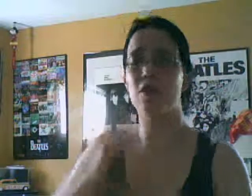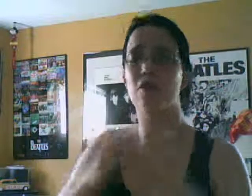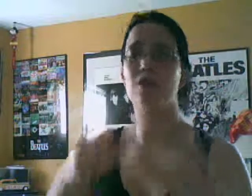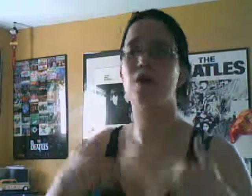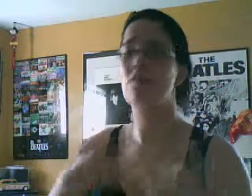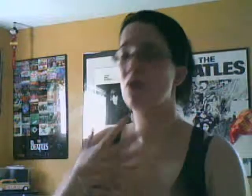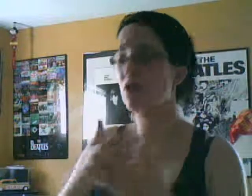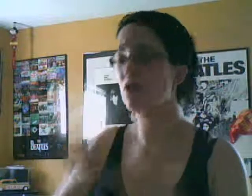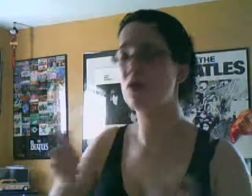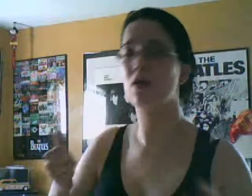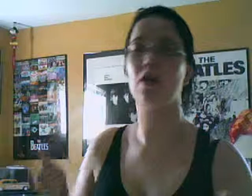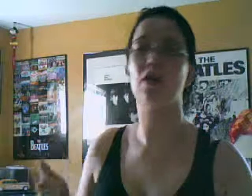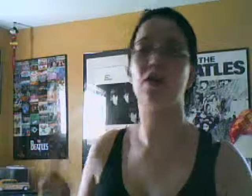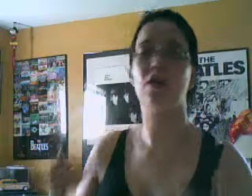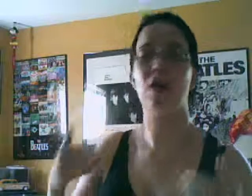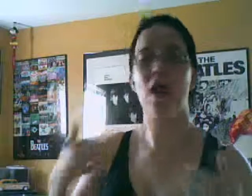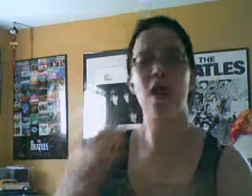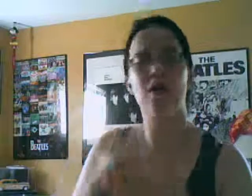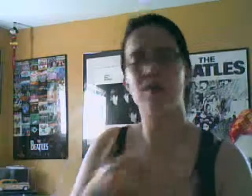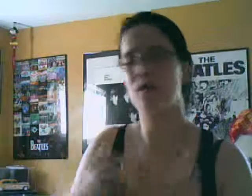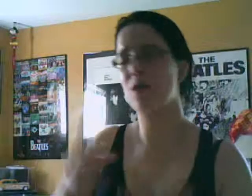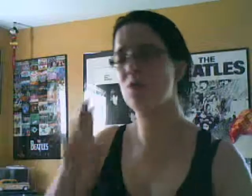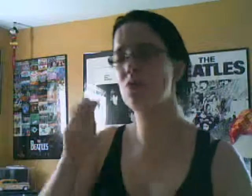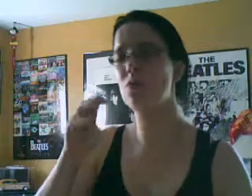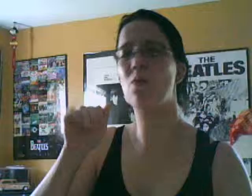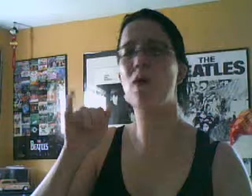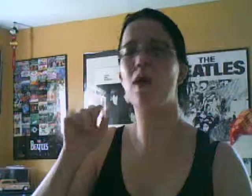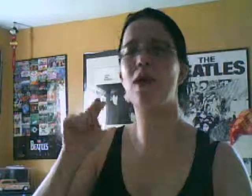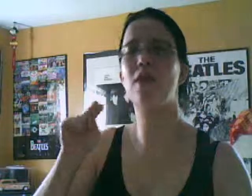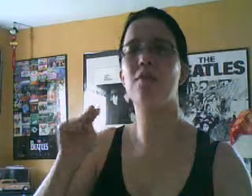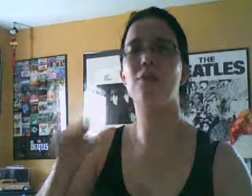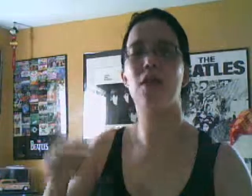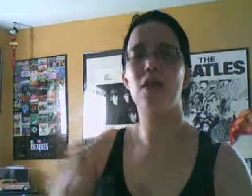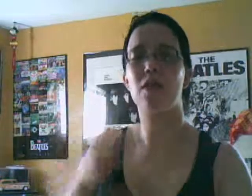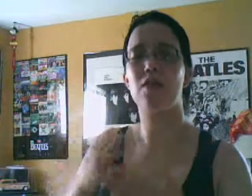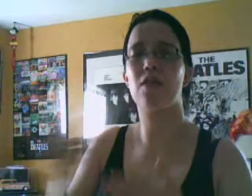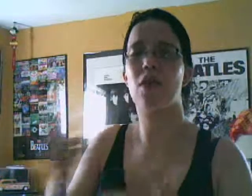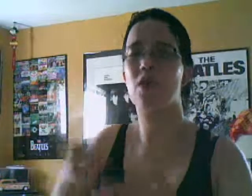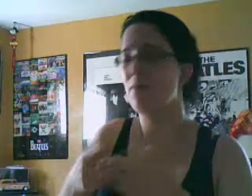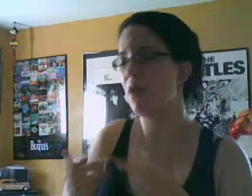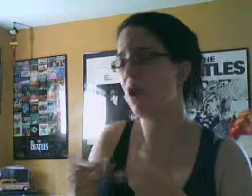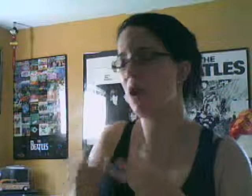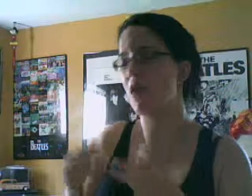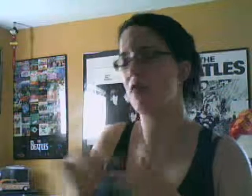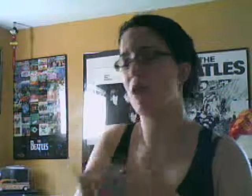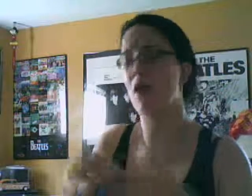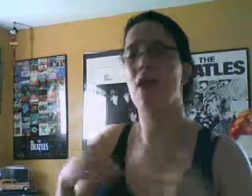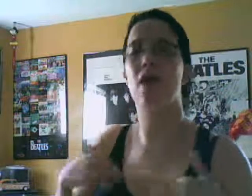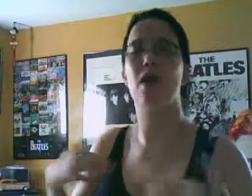have gone and some remain All these places have their